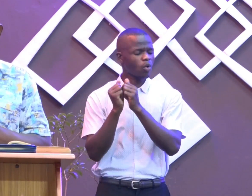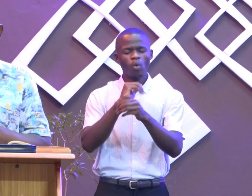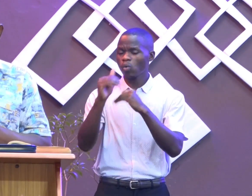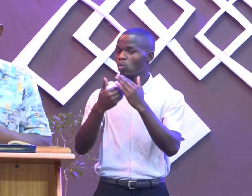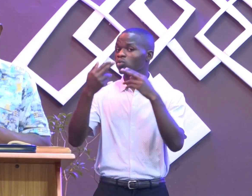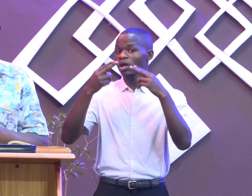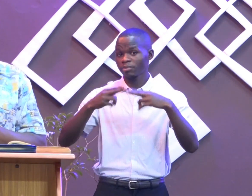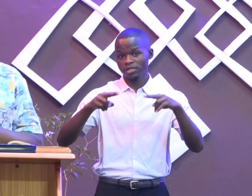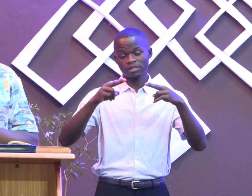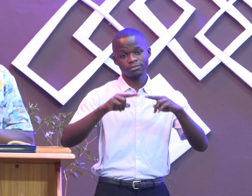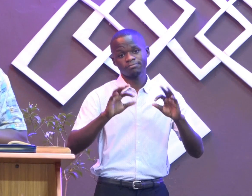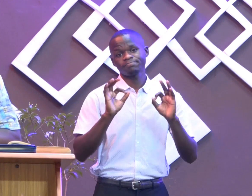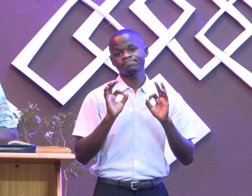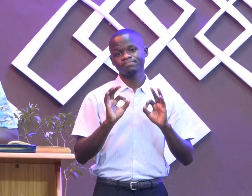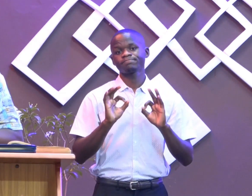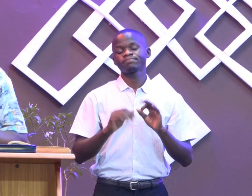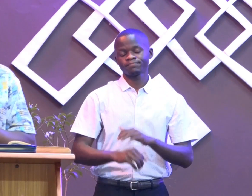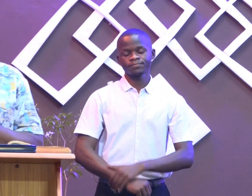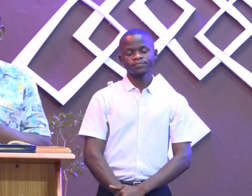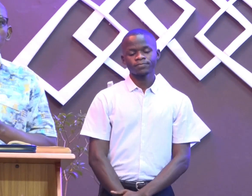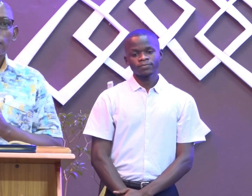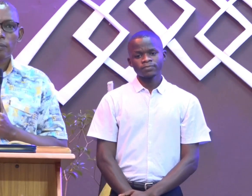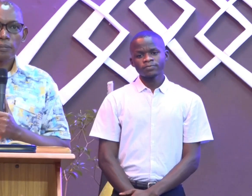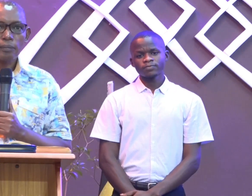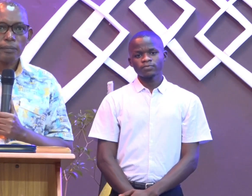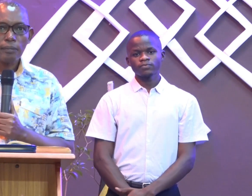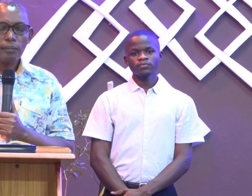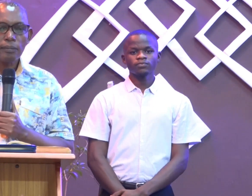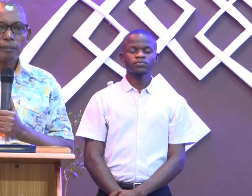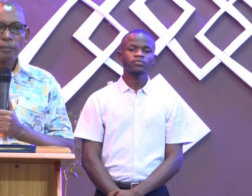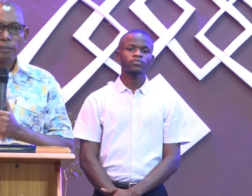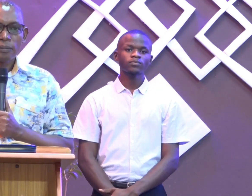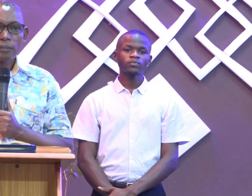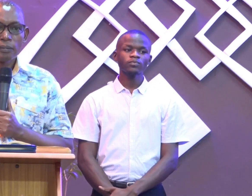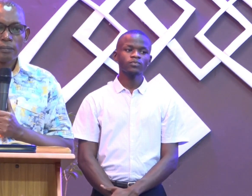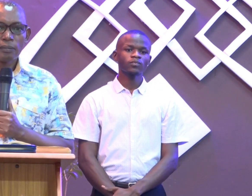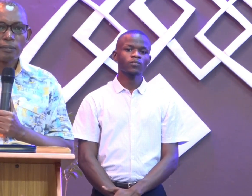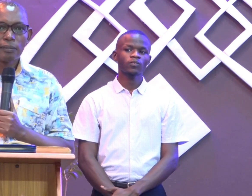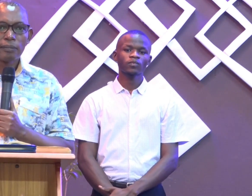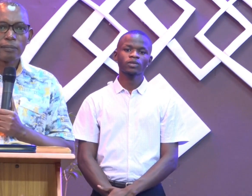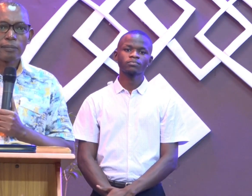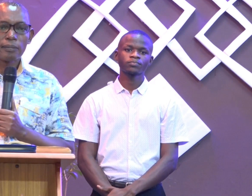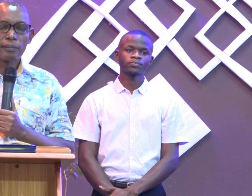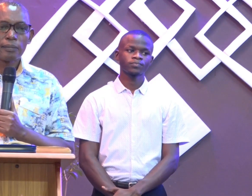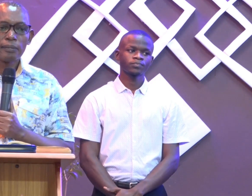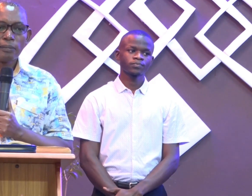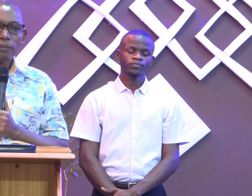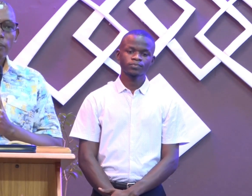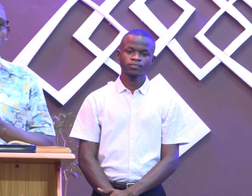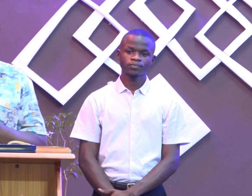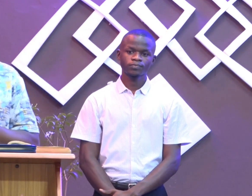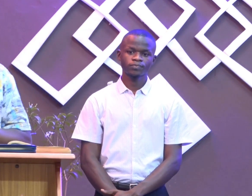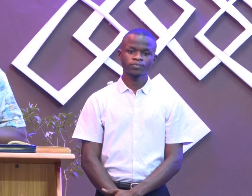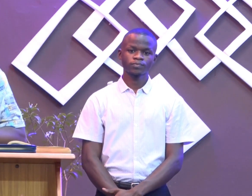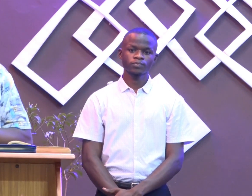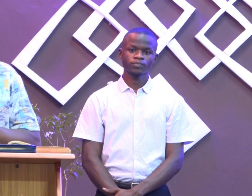kituukirizibwa. With the pastoral team and you people who are following us, we are going to purpose that we fulfill the vision of this ministry